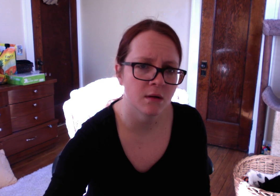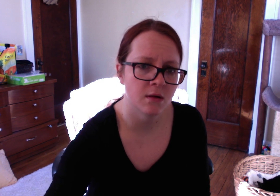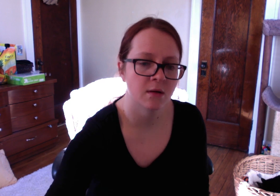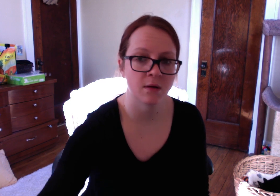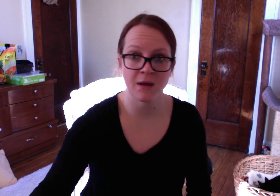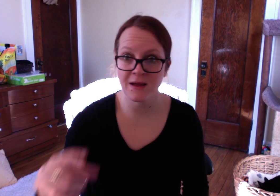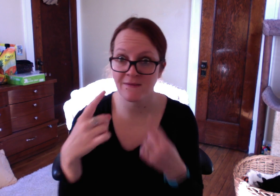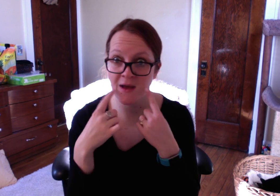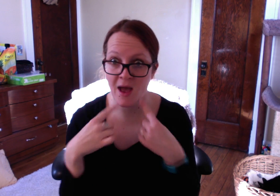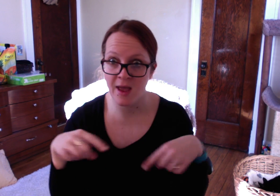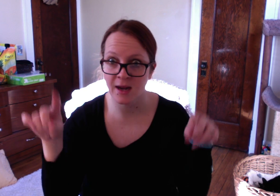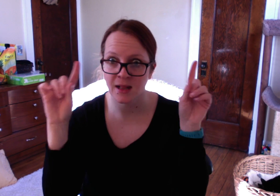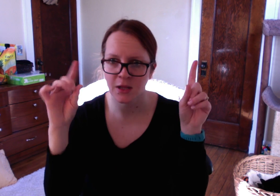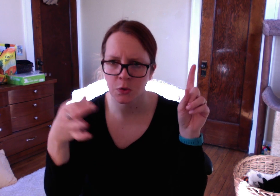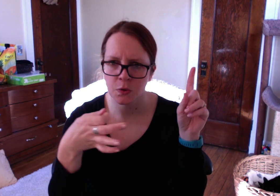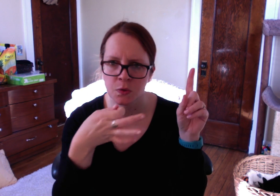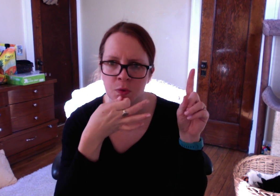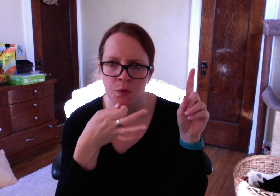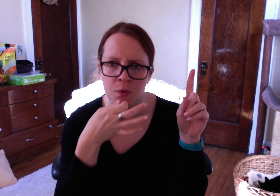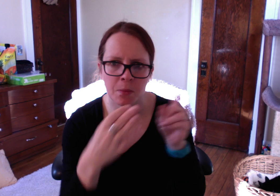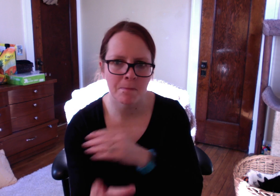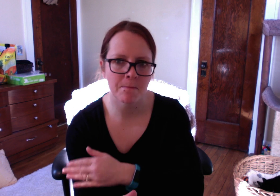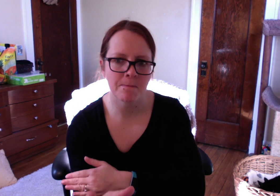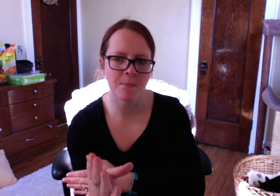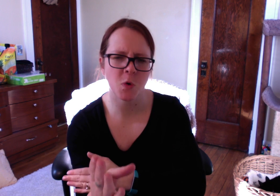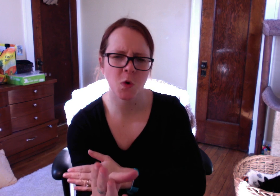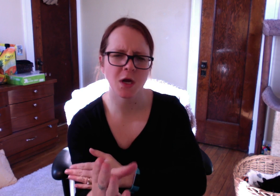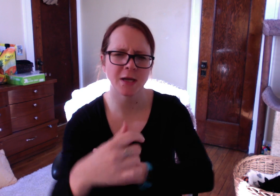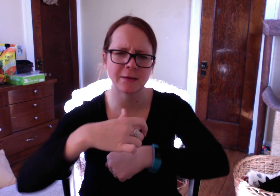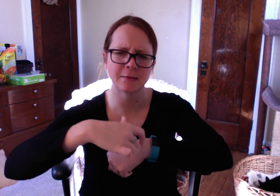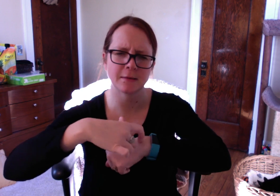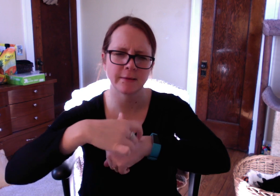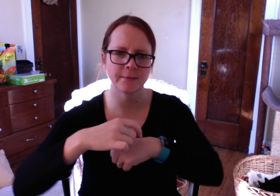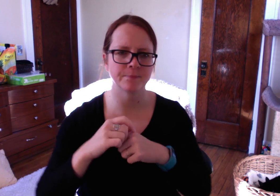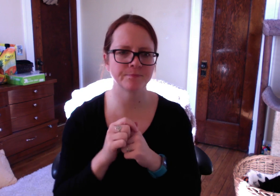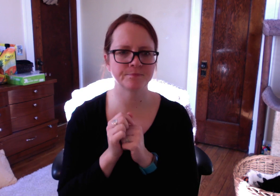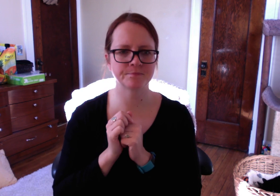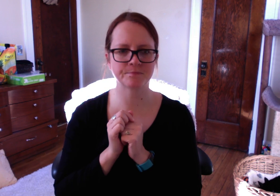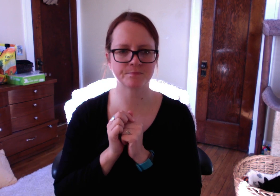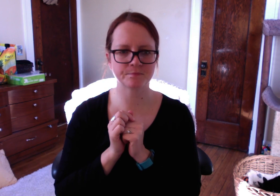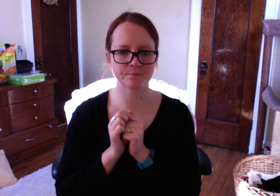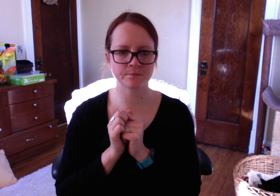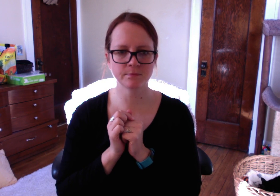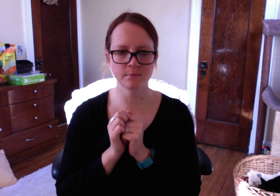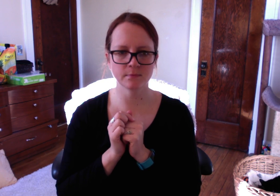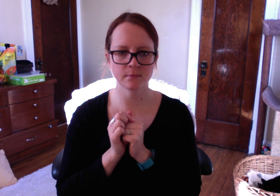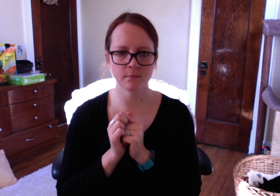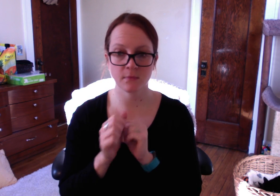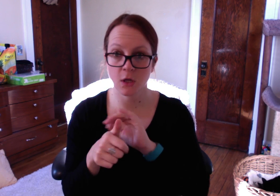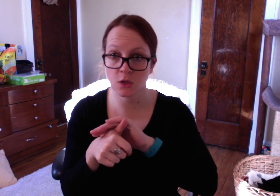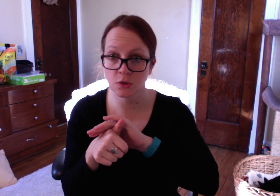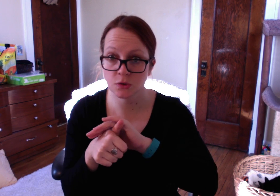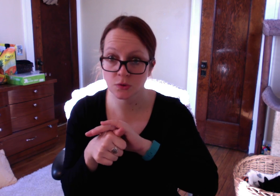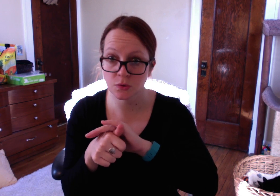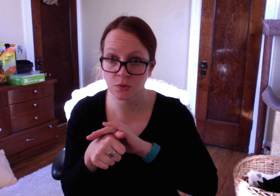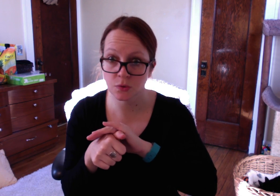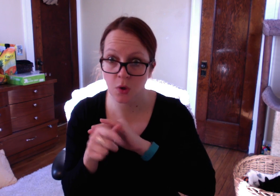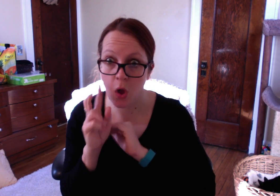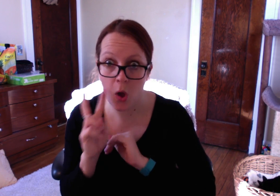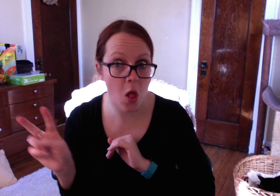Finally, it was just before dawn, the time when the sun always used to come up.